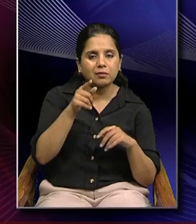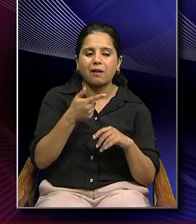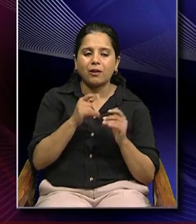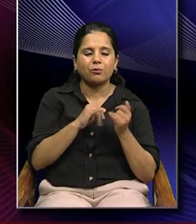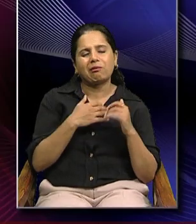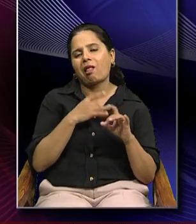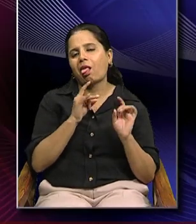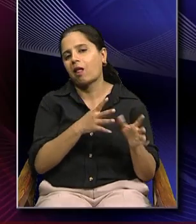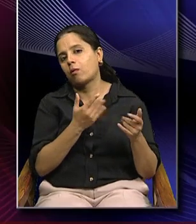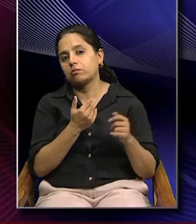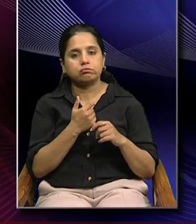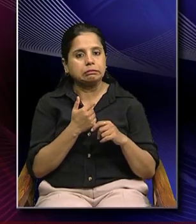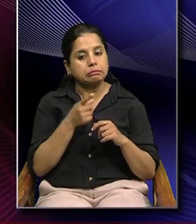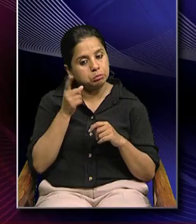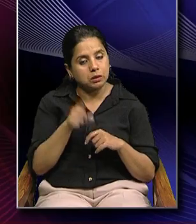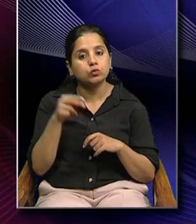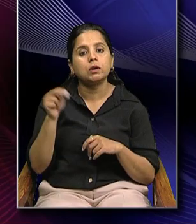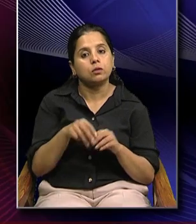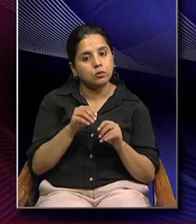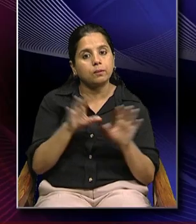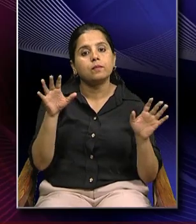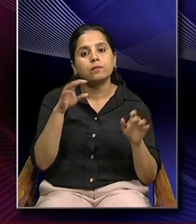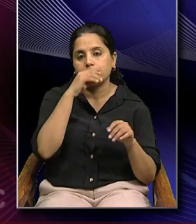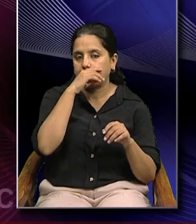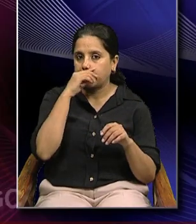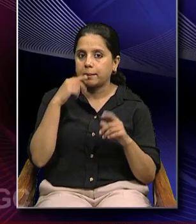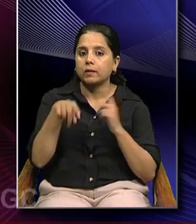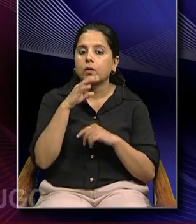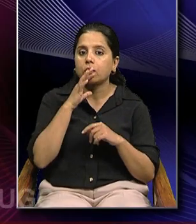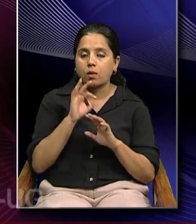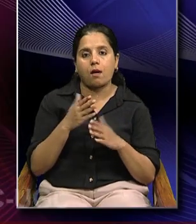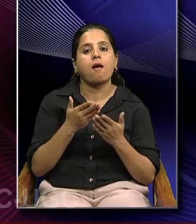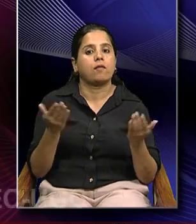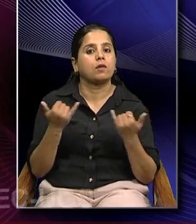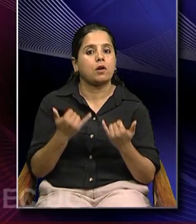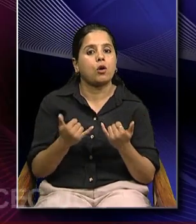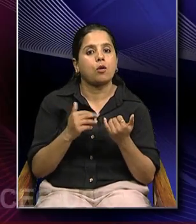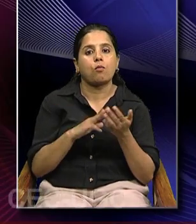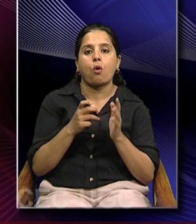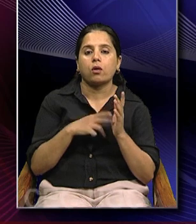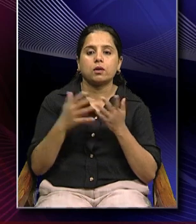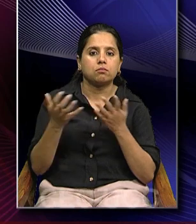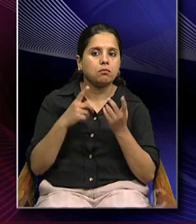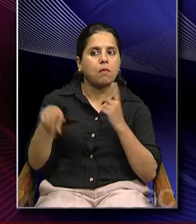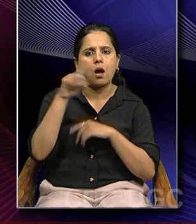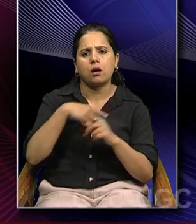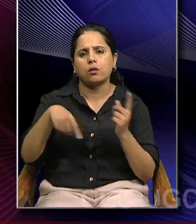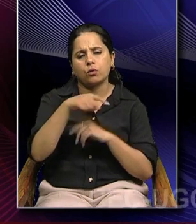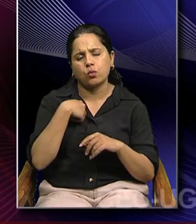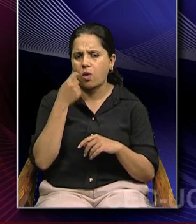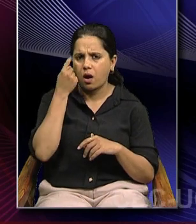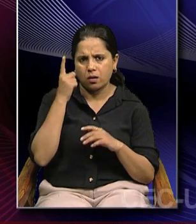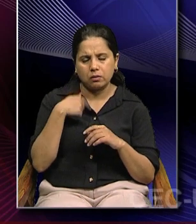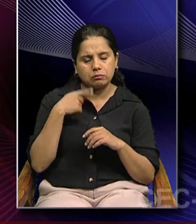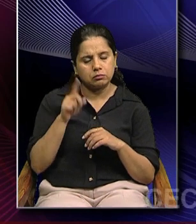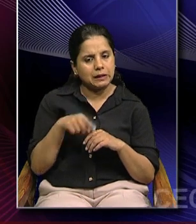social media as well. So this is actually the reality of modern day marketing, and we all understand that we have to